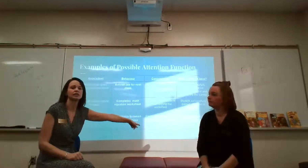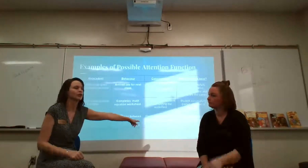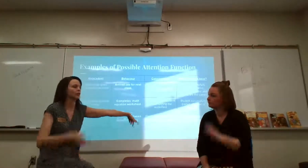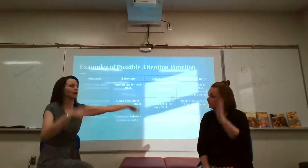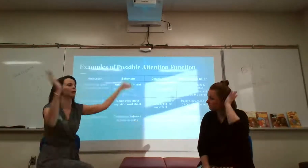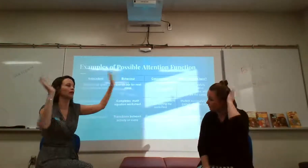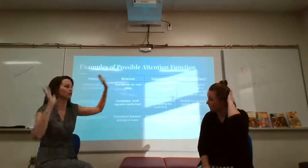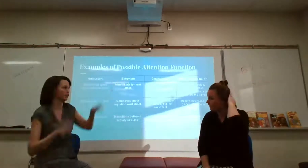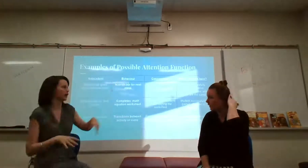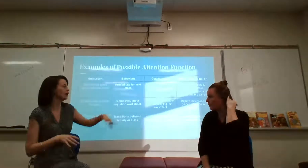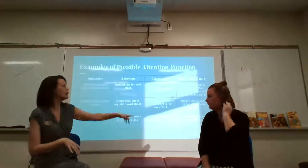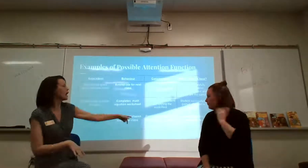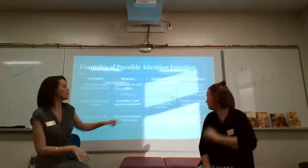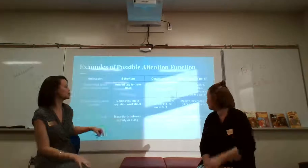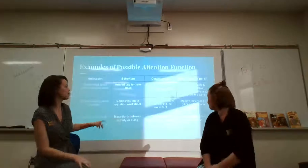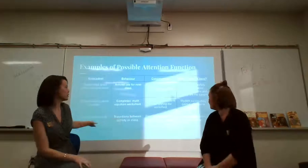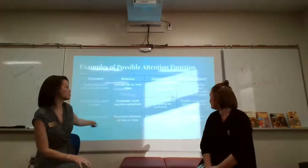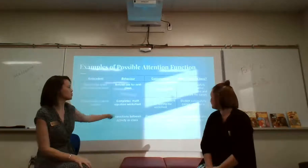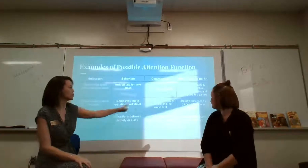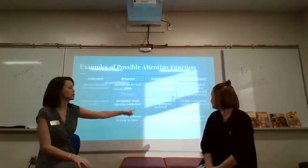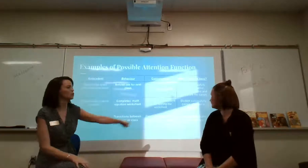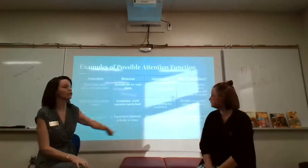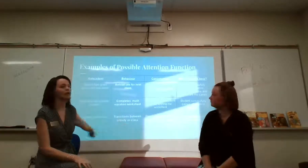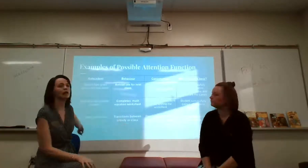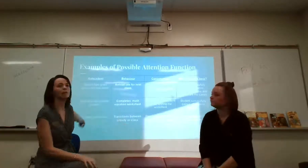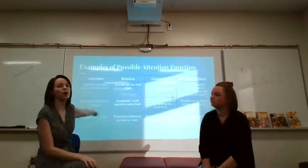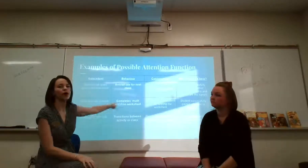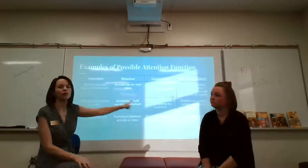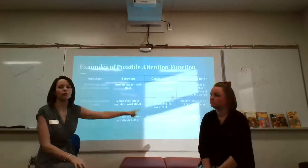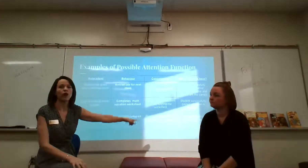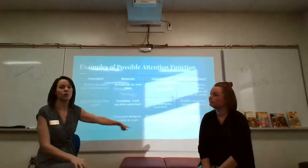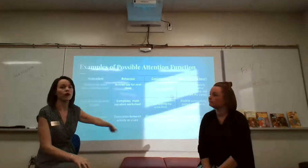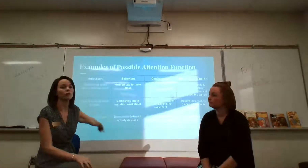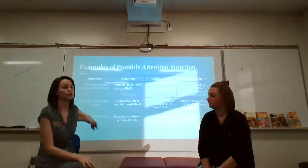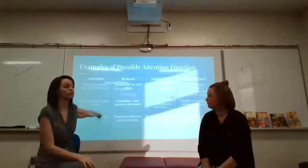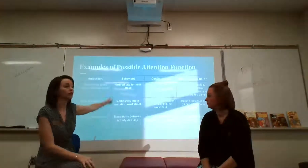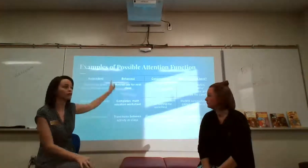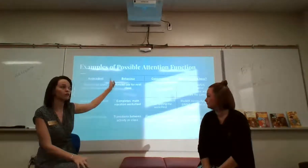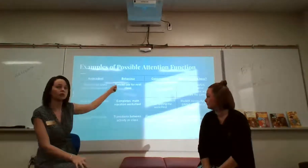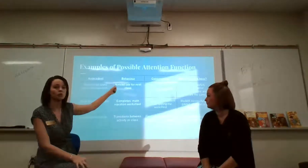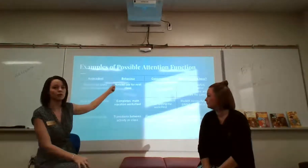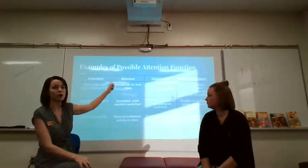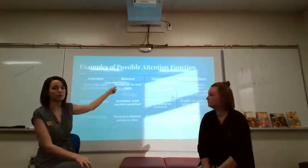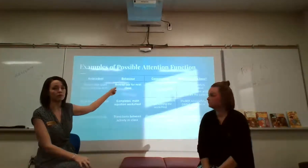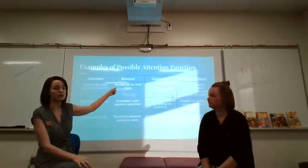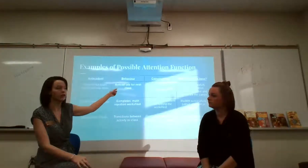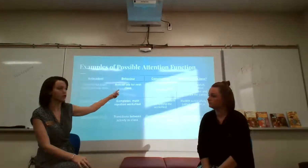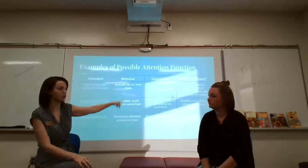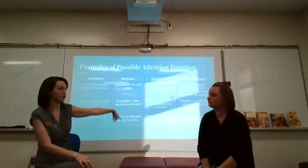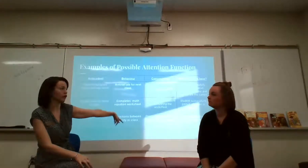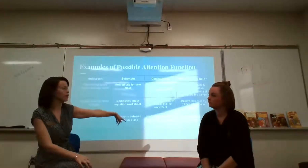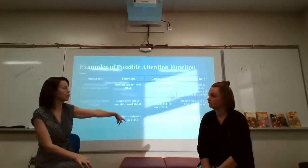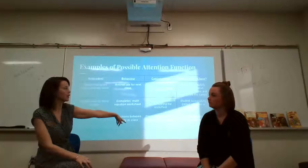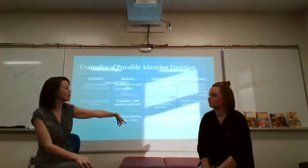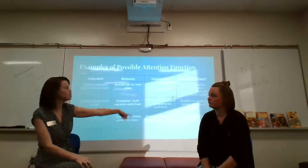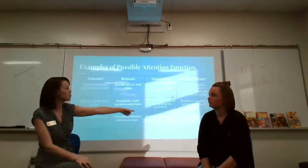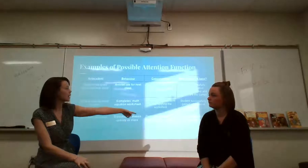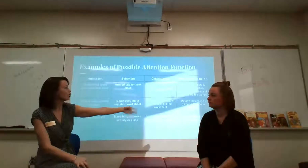teacher about whatever, right? And so this would have been how I was reinforced with positive attention very heavily. So again,